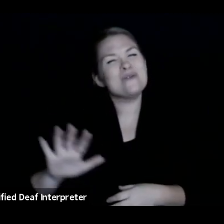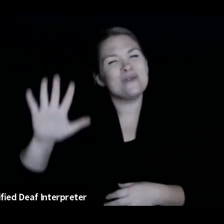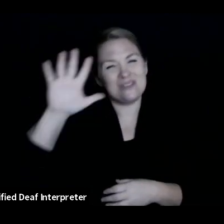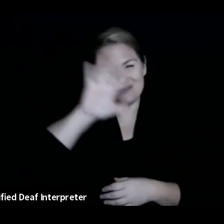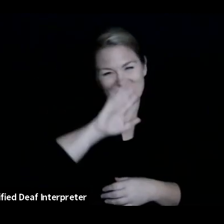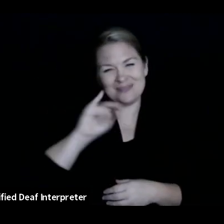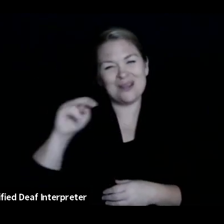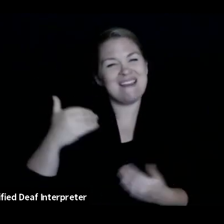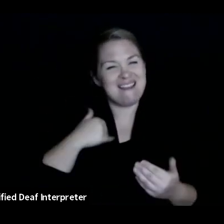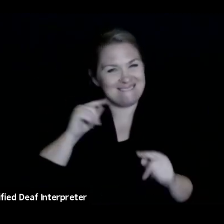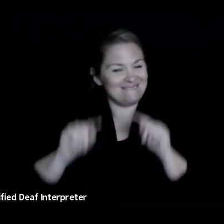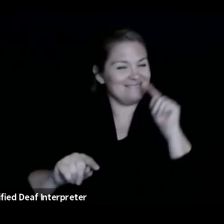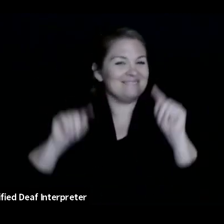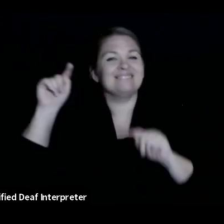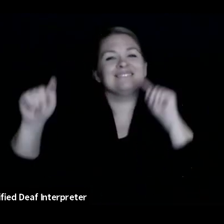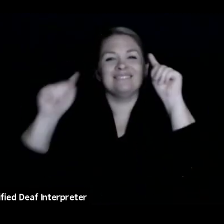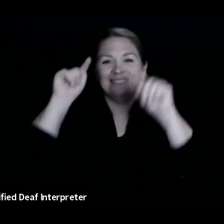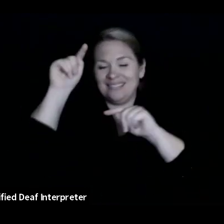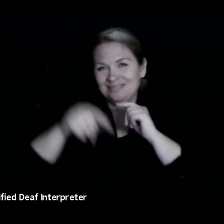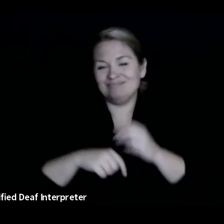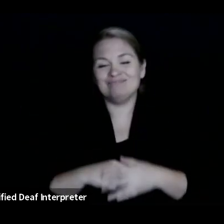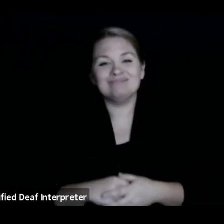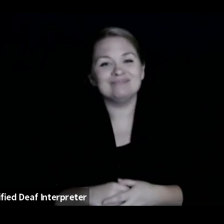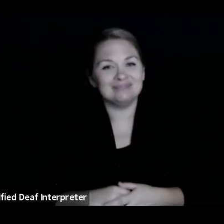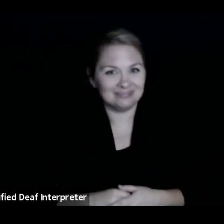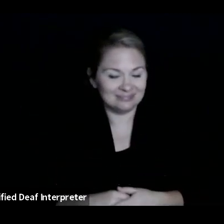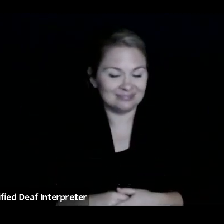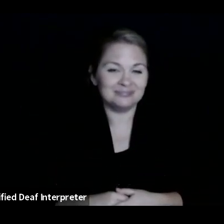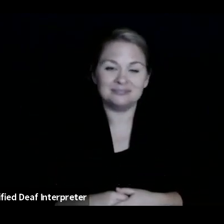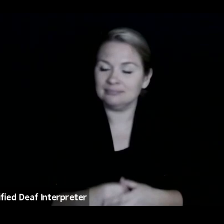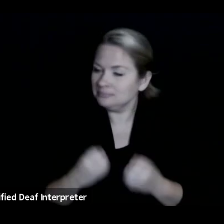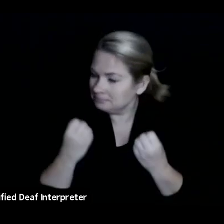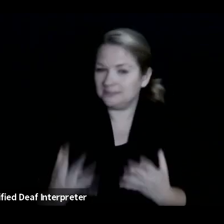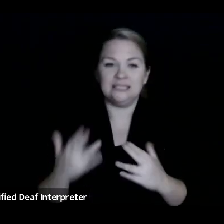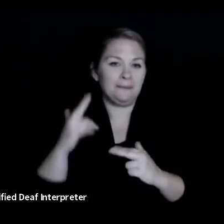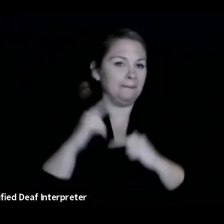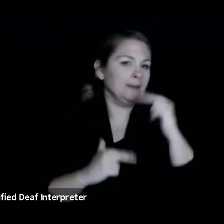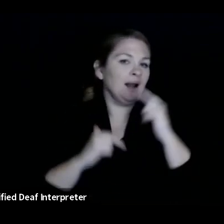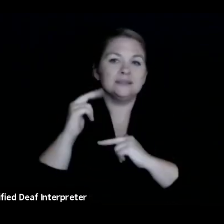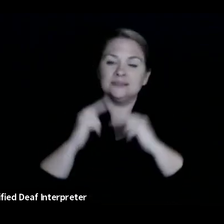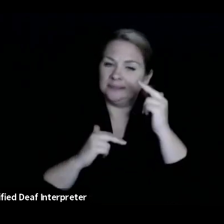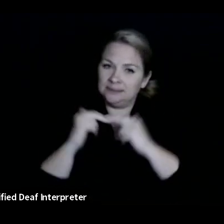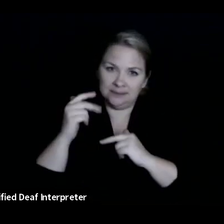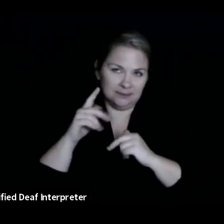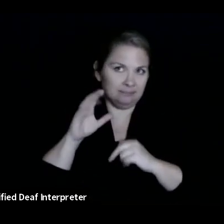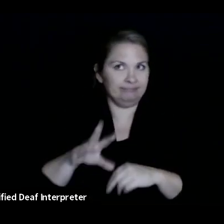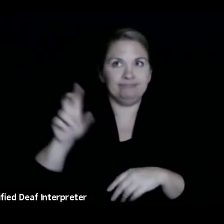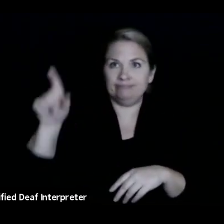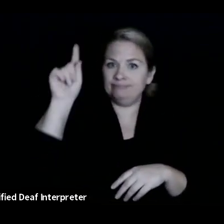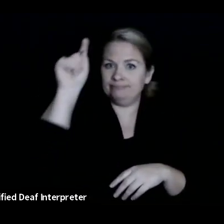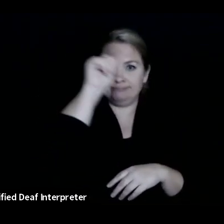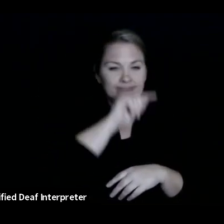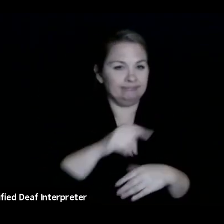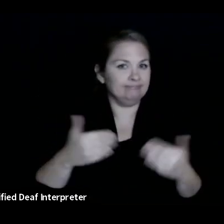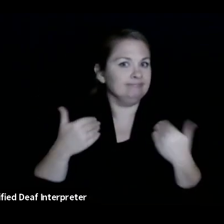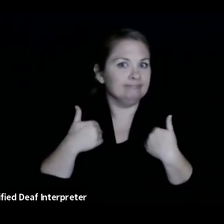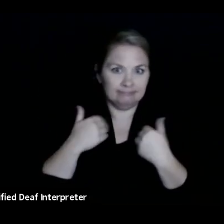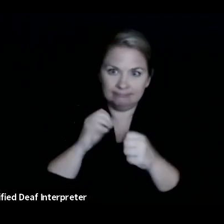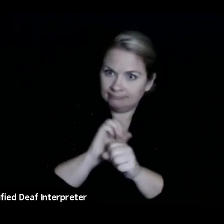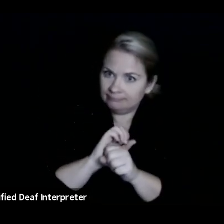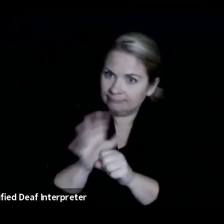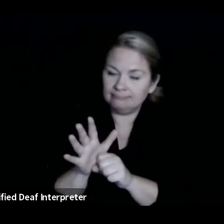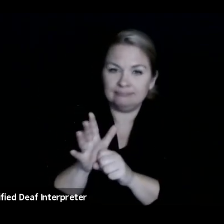be addressing COVID because of a potential lone introduction through a healthcare